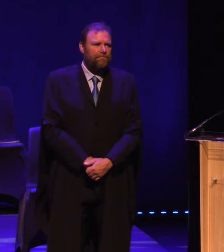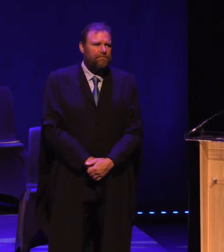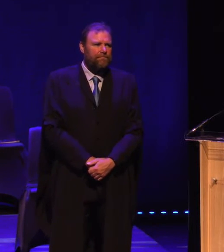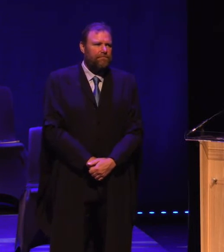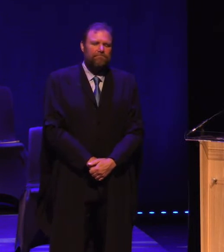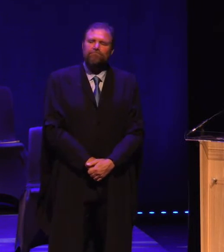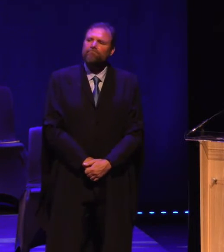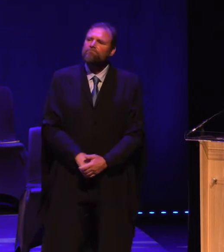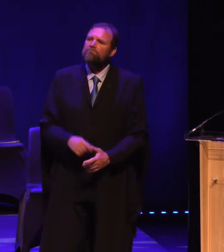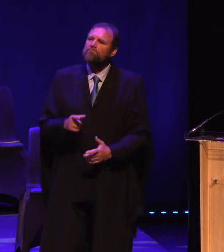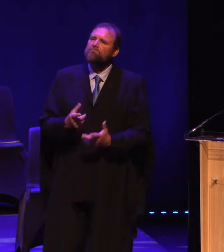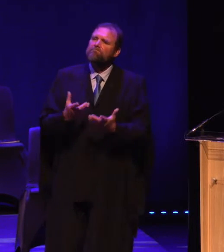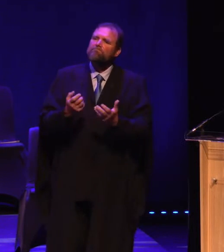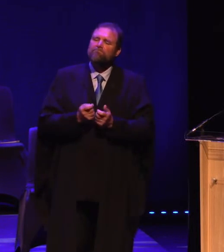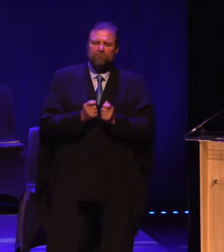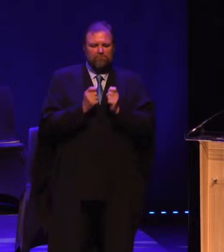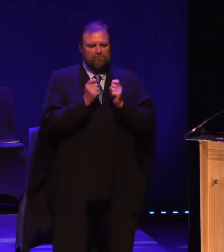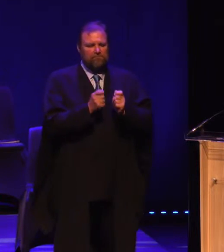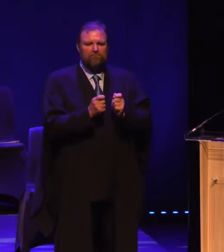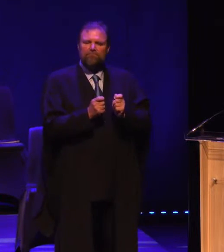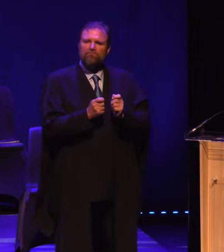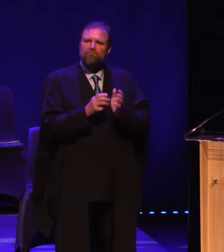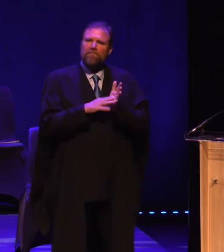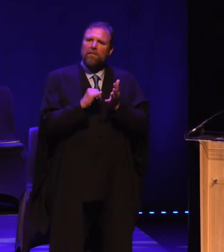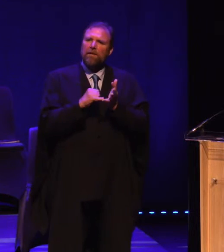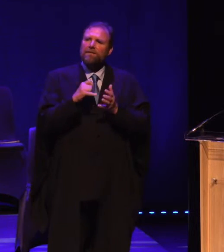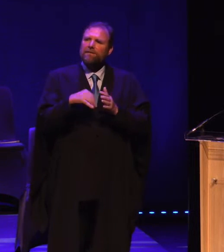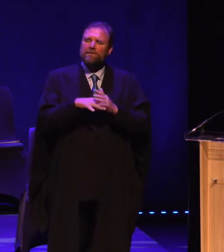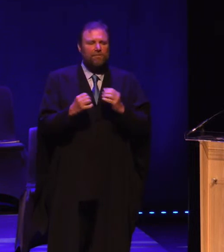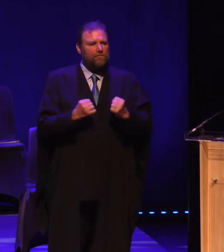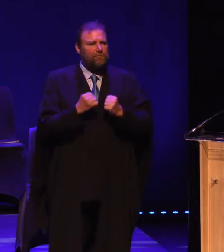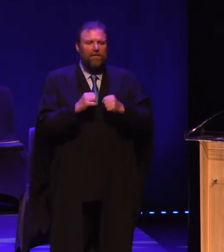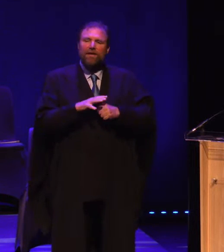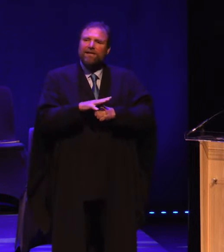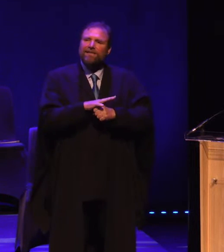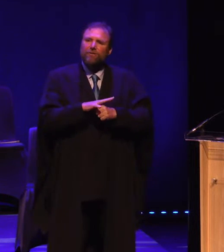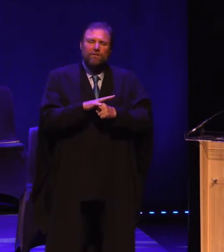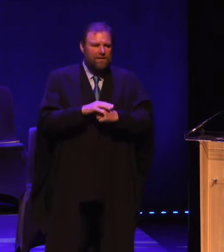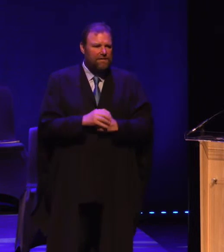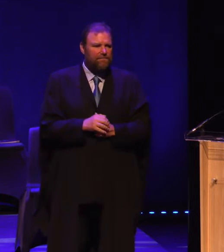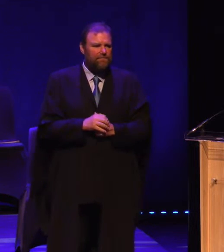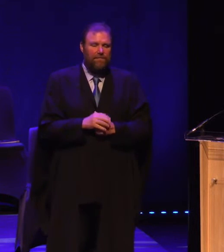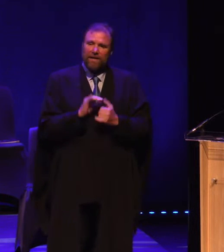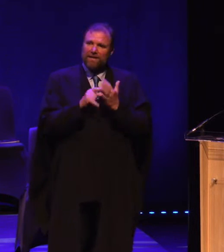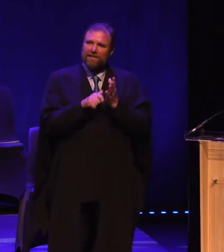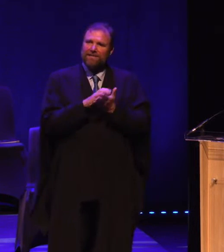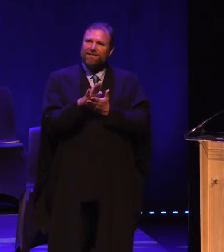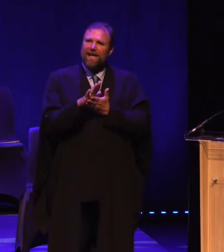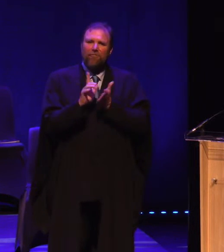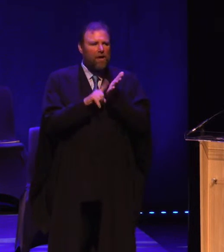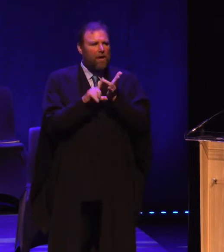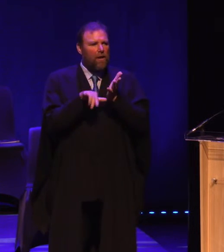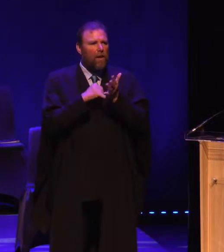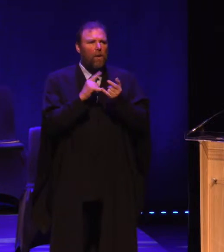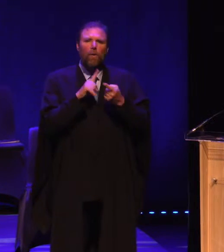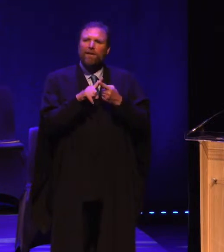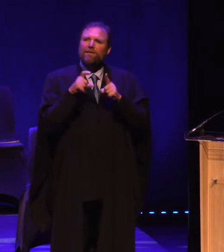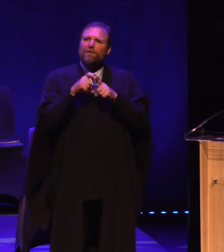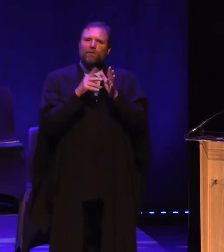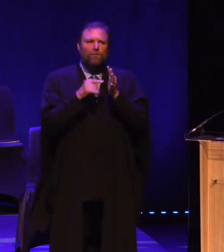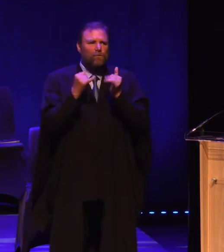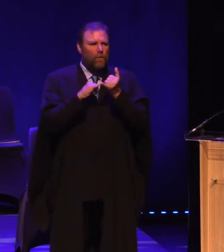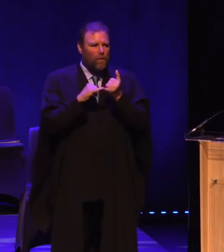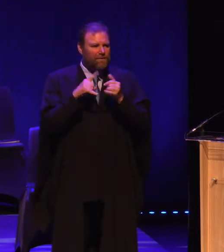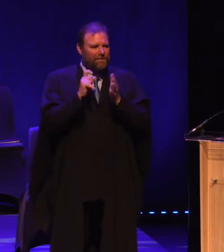To receive the award, Master of Science in Strength and Conditioning, Sarah Louise Dawes Clark.